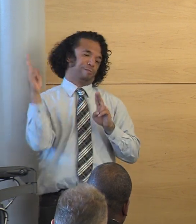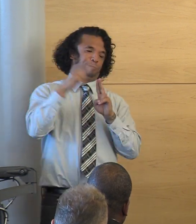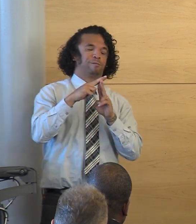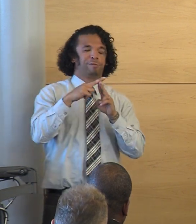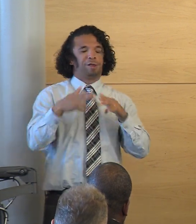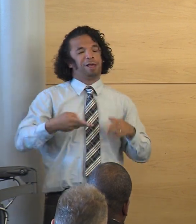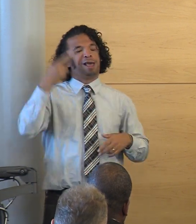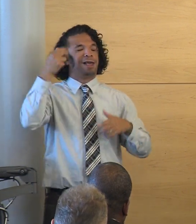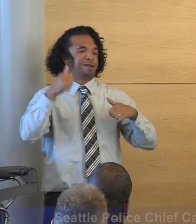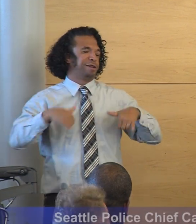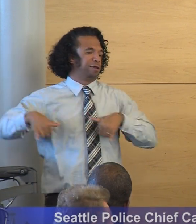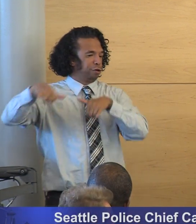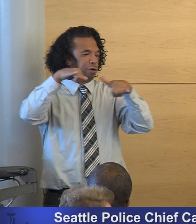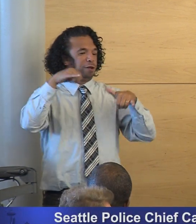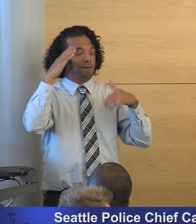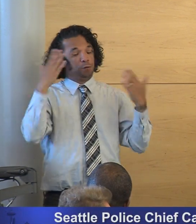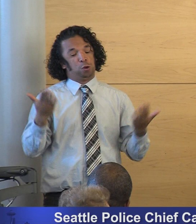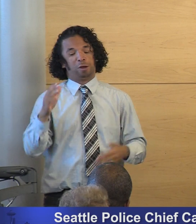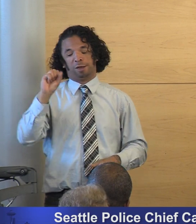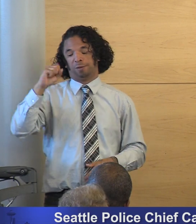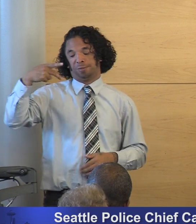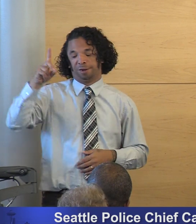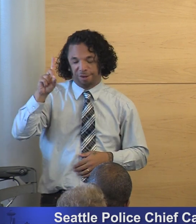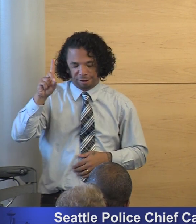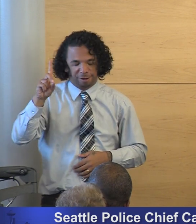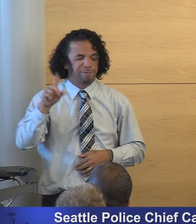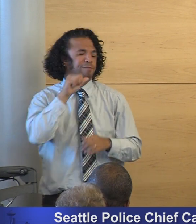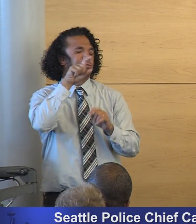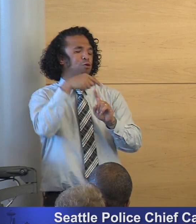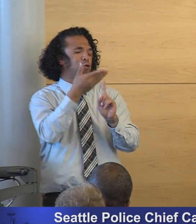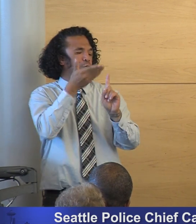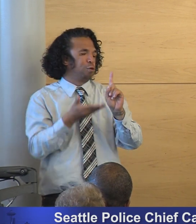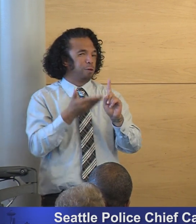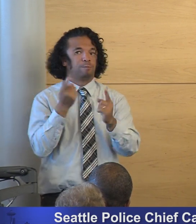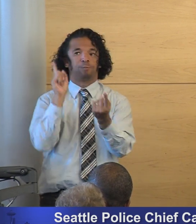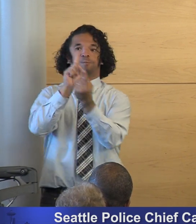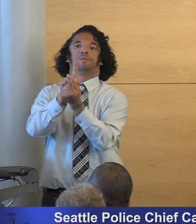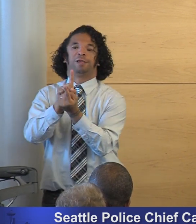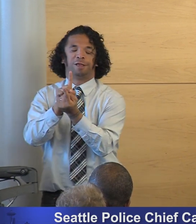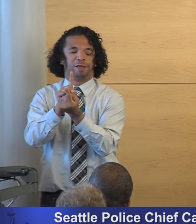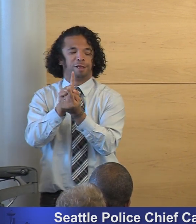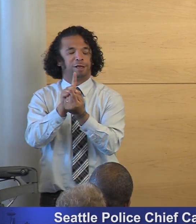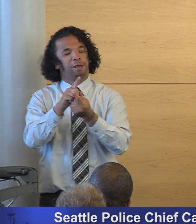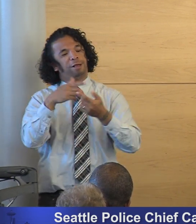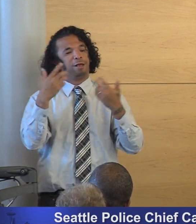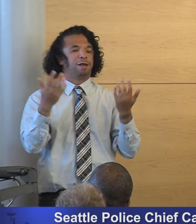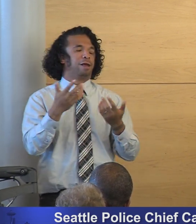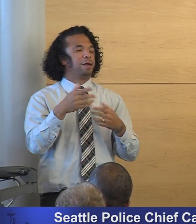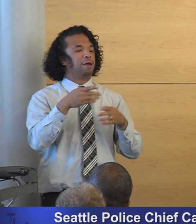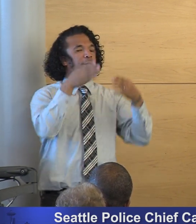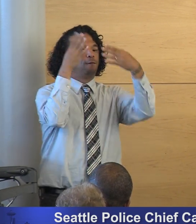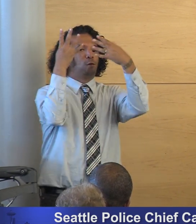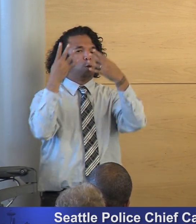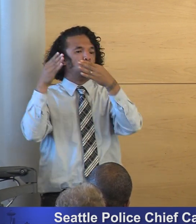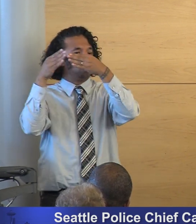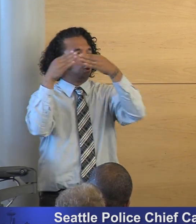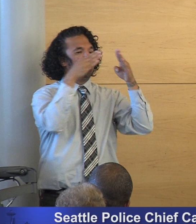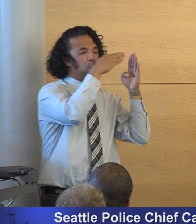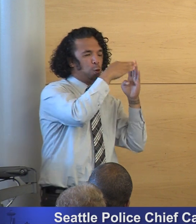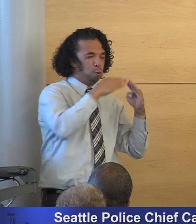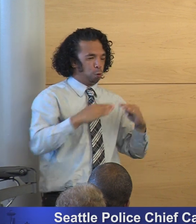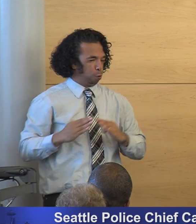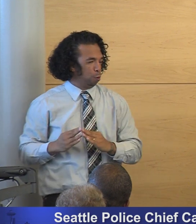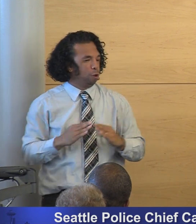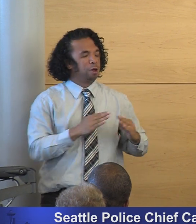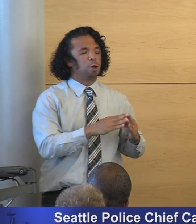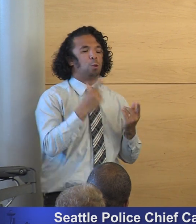highest standards for the Seattle Police Department, not just to meet the four corners of what the consent